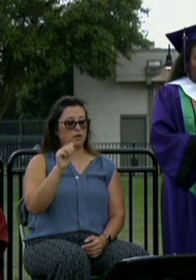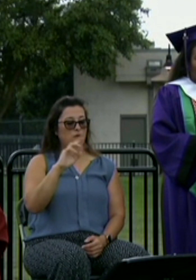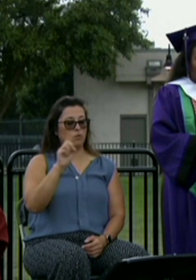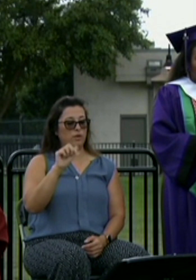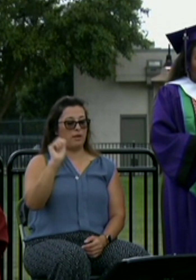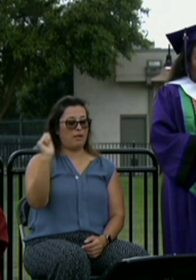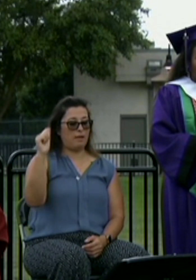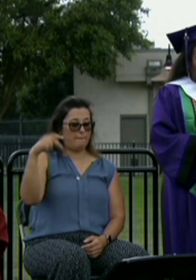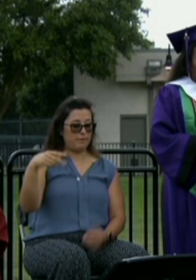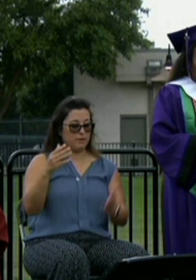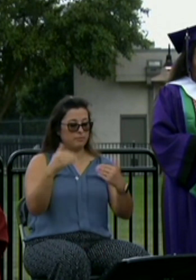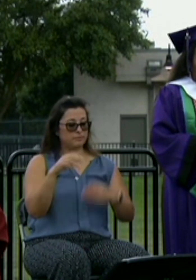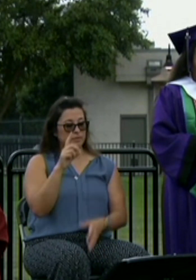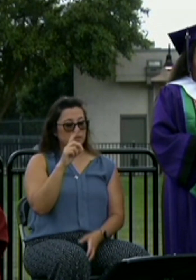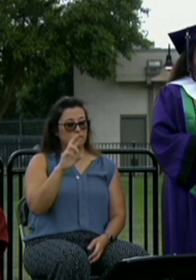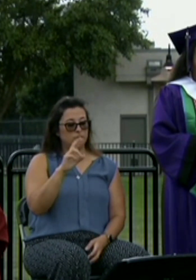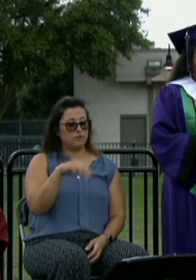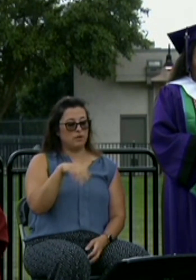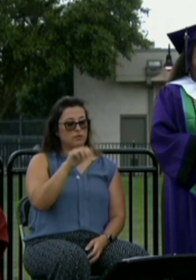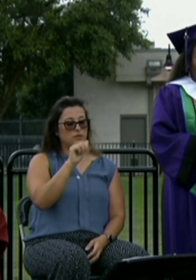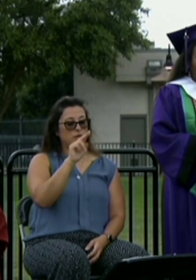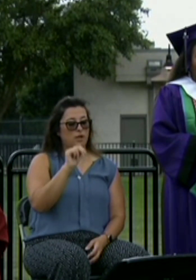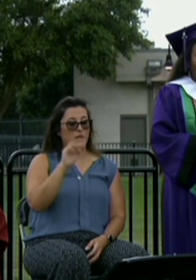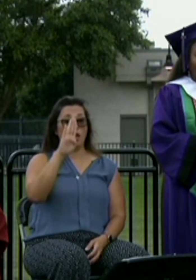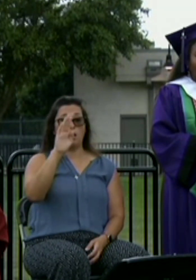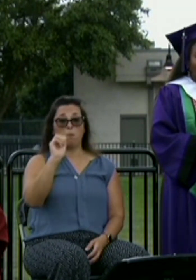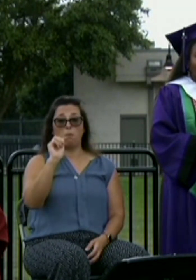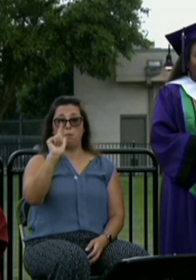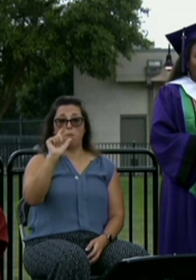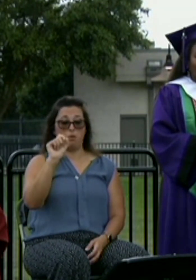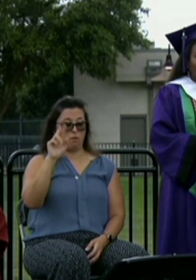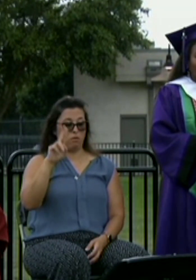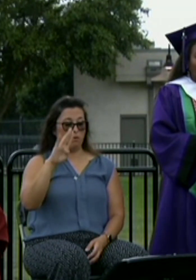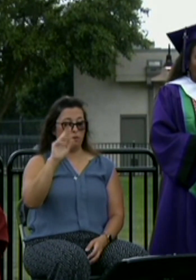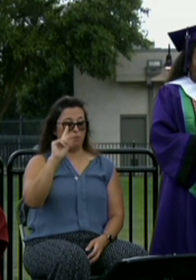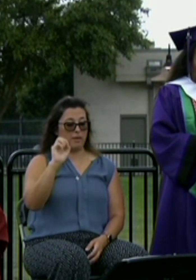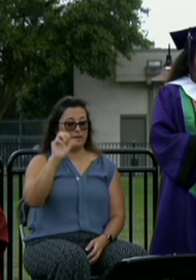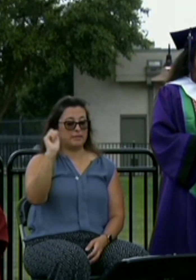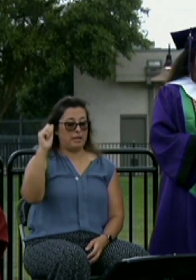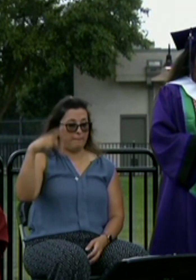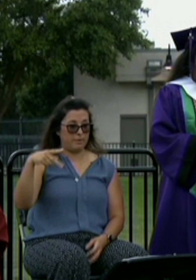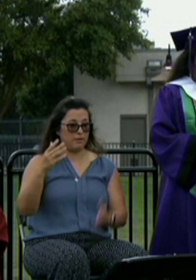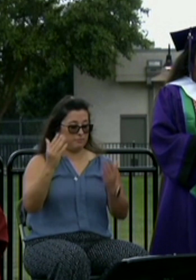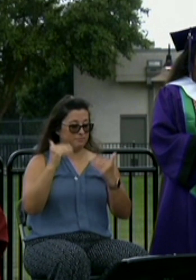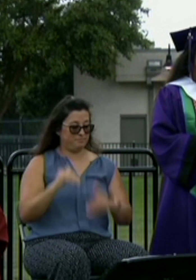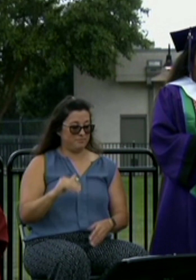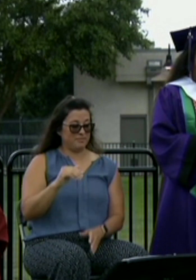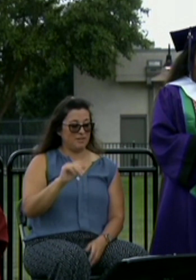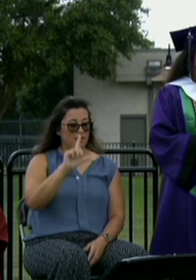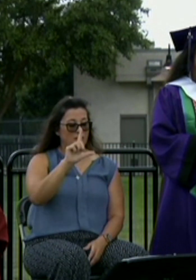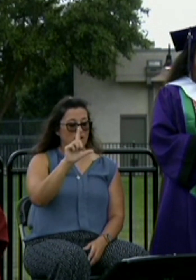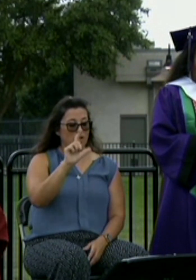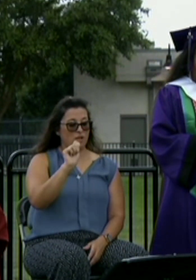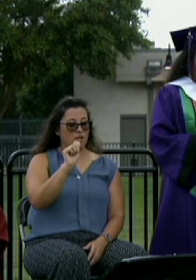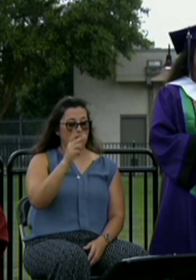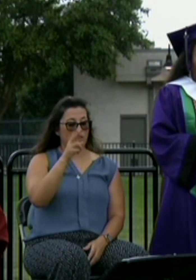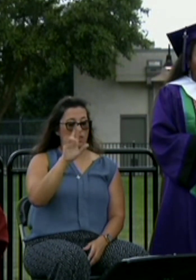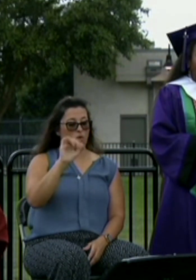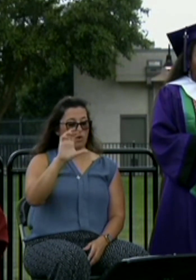Principal, Dr. Ann Ballou Bates, Assistant Principal, Laurie